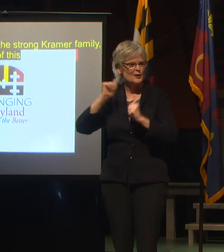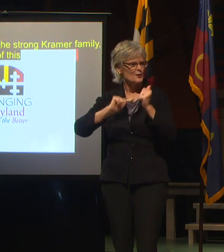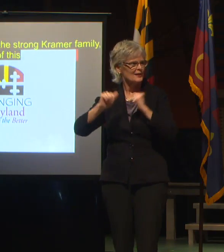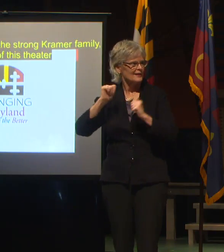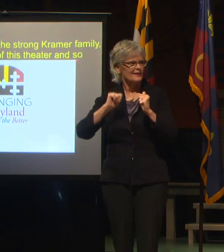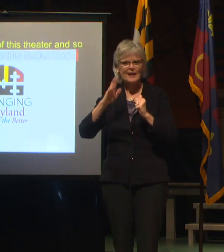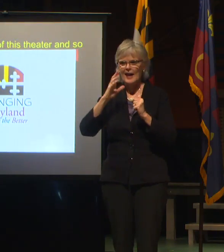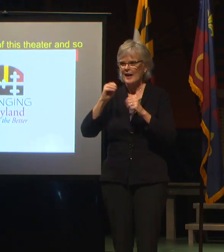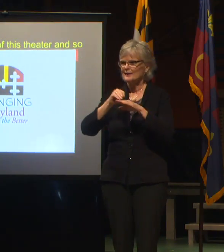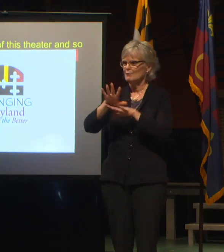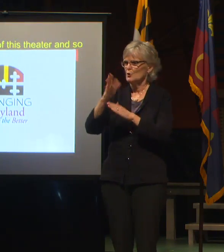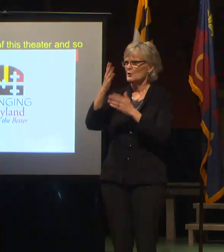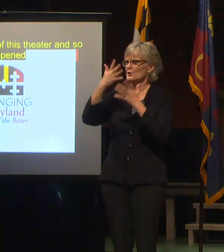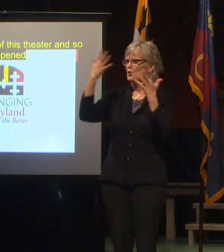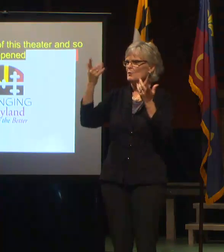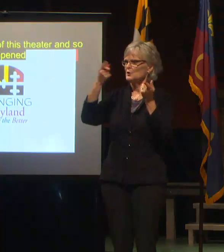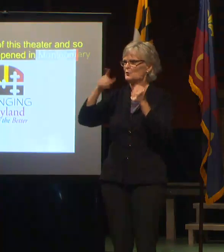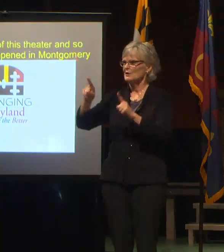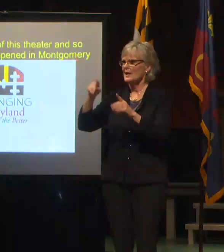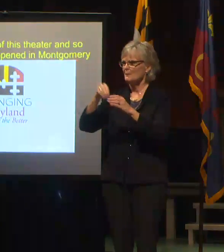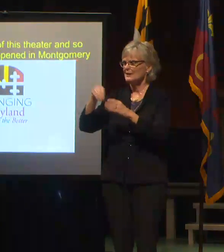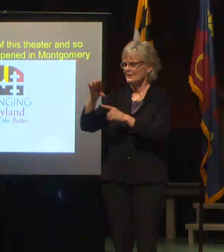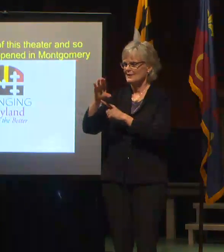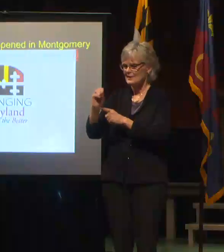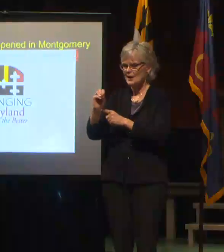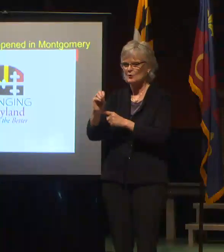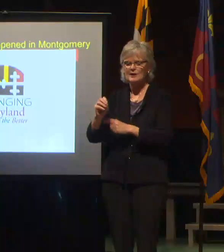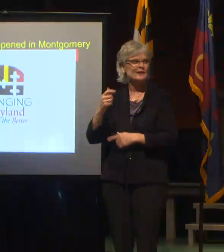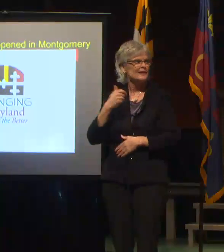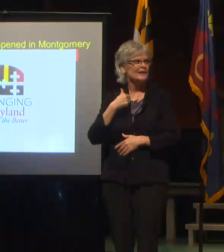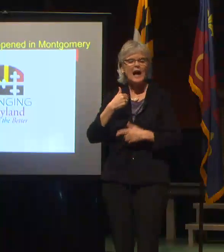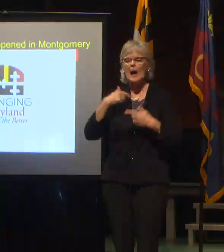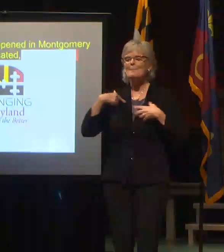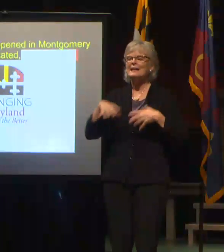Montgomery County. As Rona indicated, I'm an adopted Kramer.